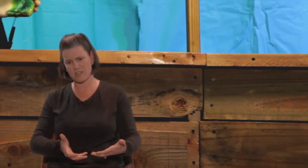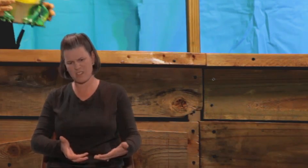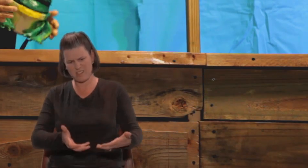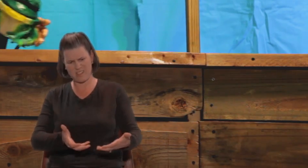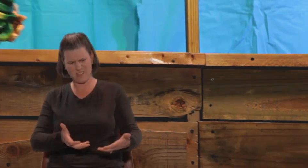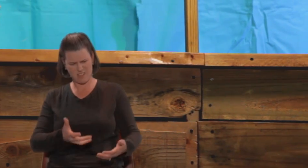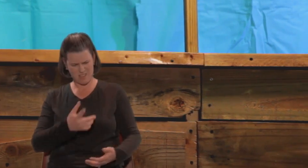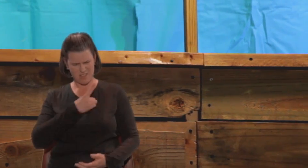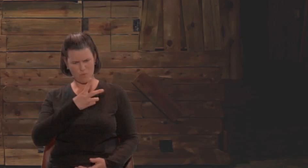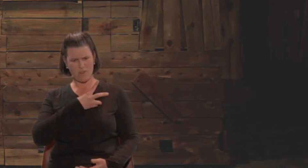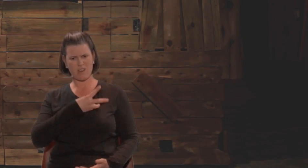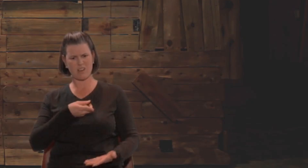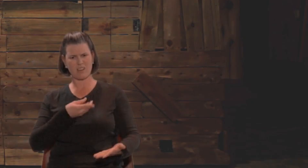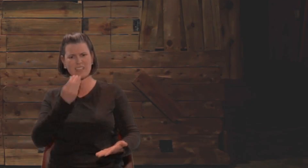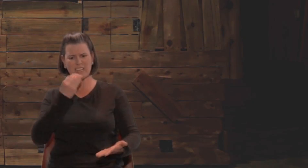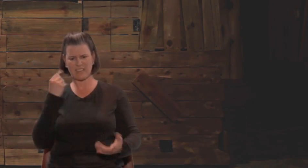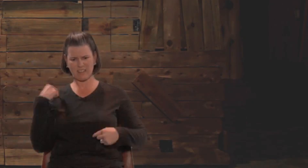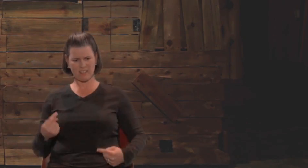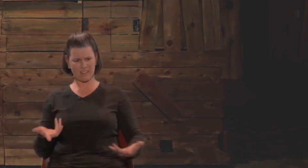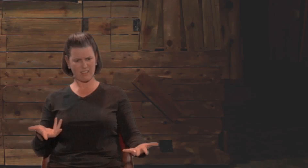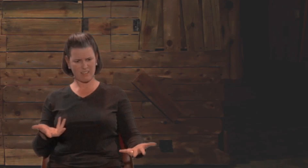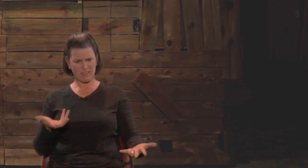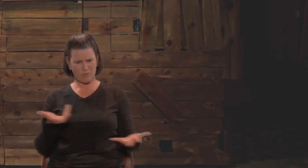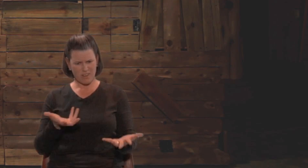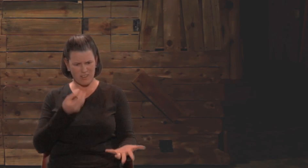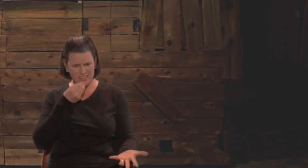Daniel Webster, what have you been eating?